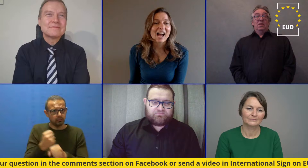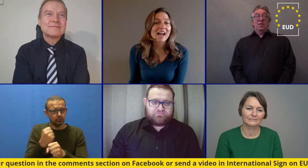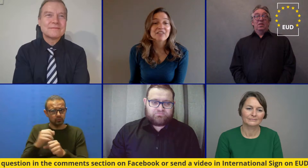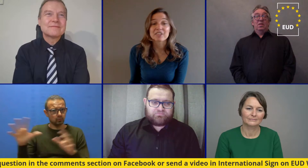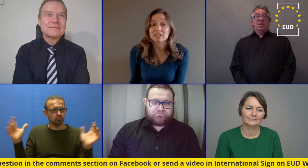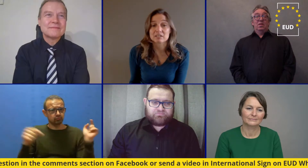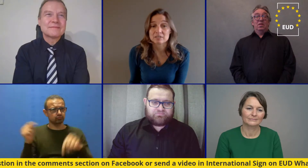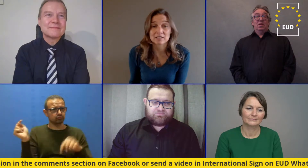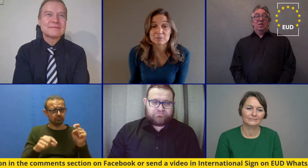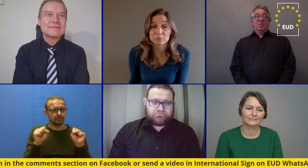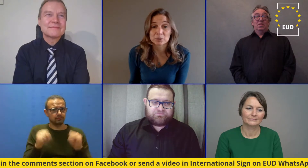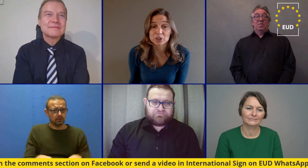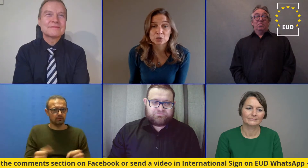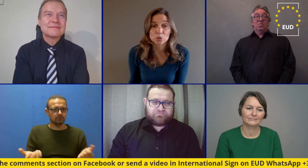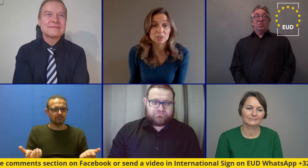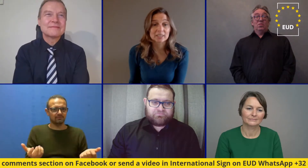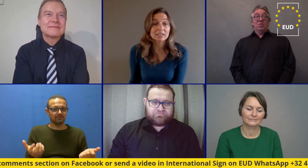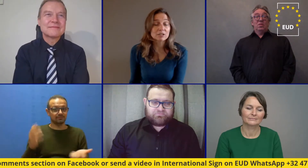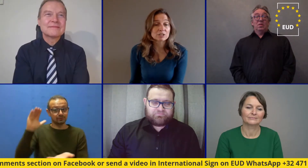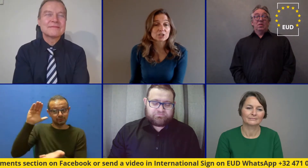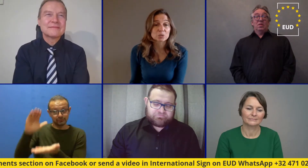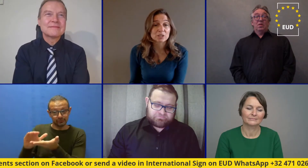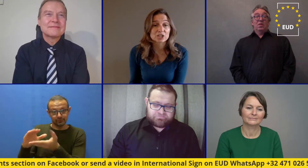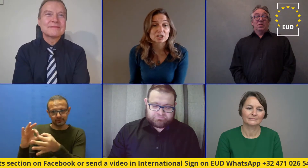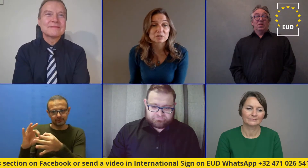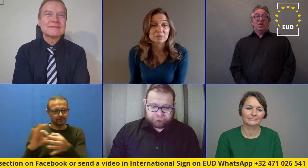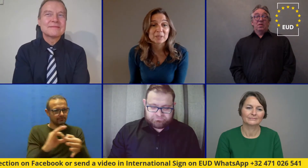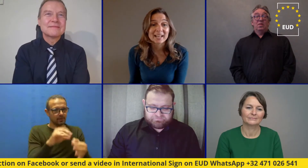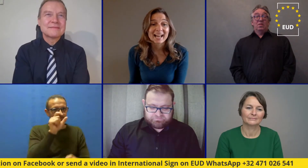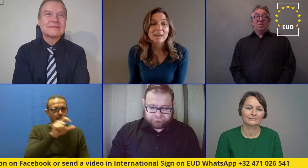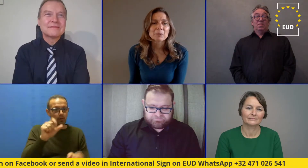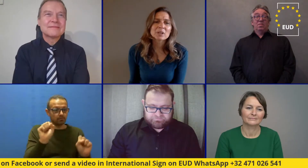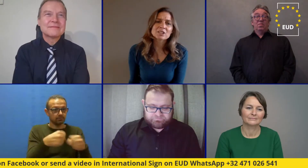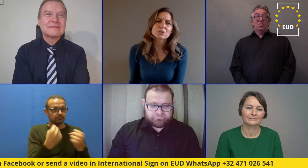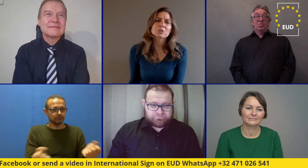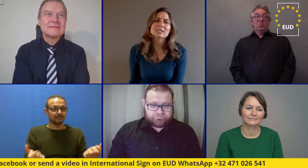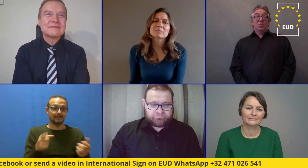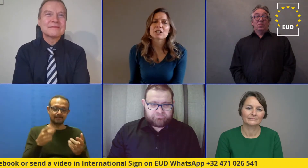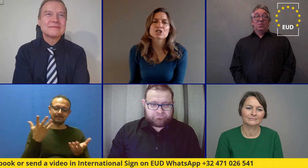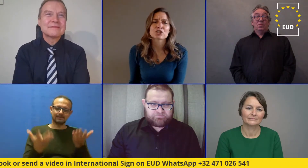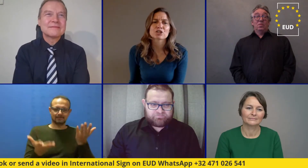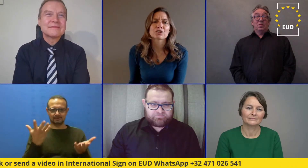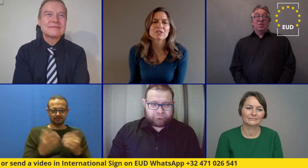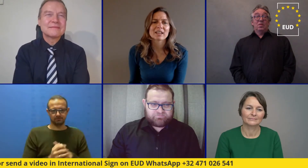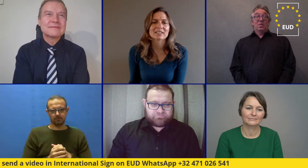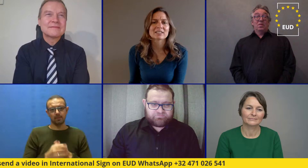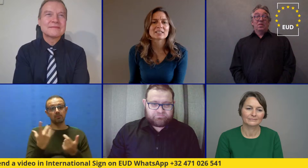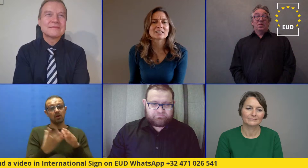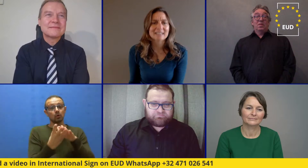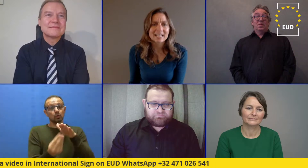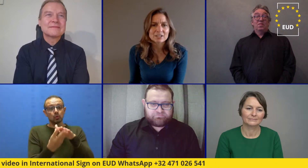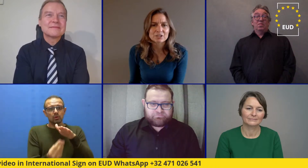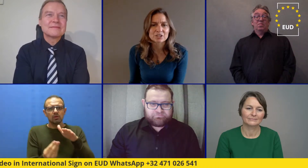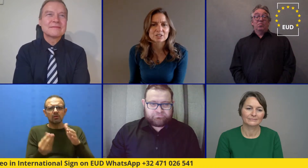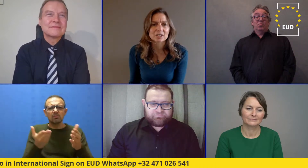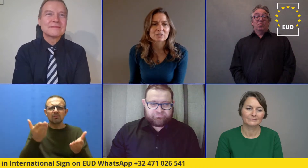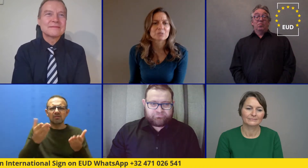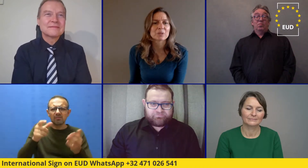I think deaf people can work in either situation, but we also do need to make sure that the standards with